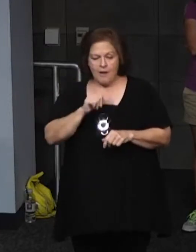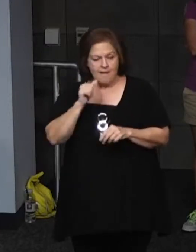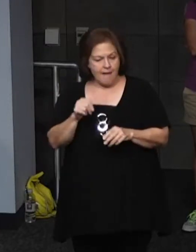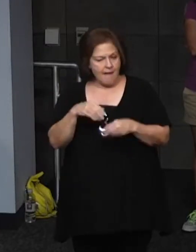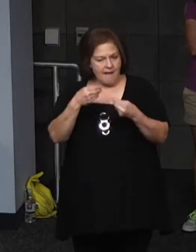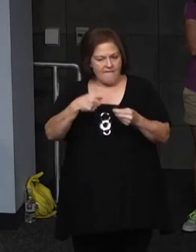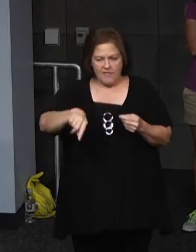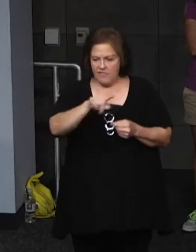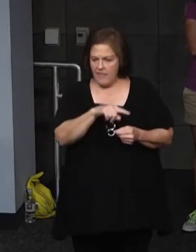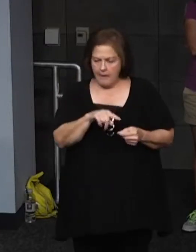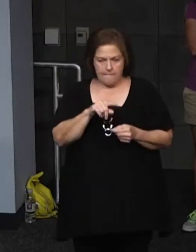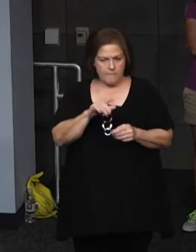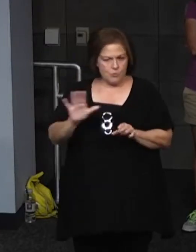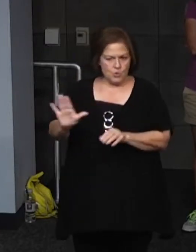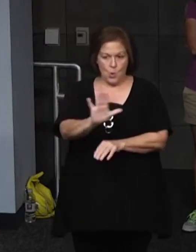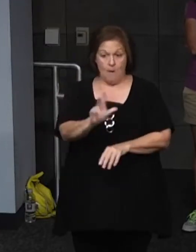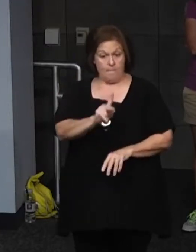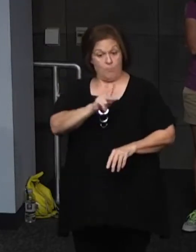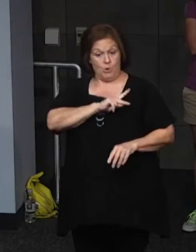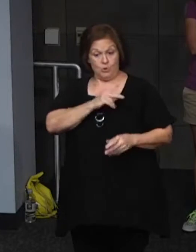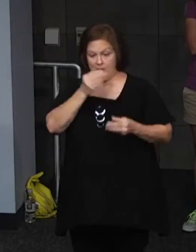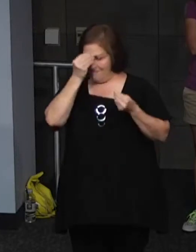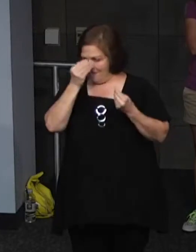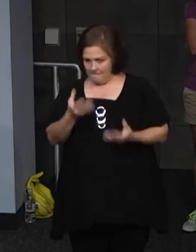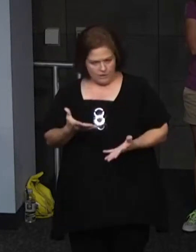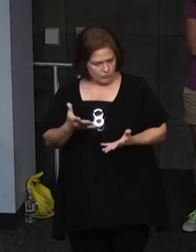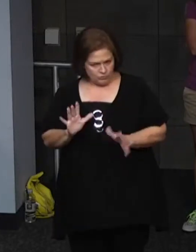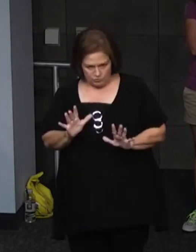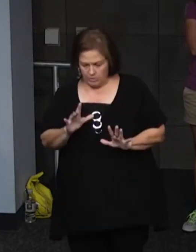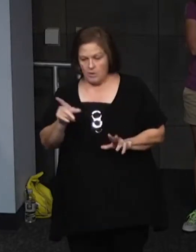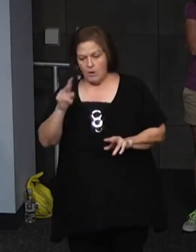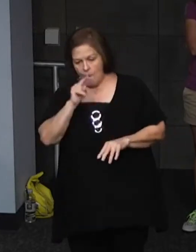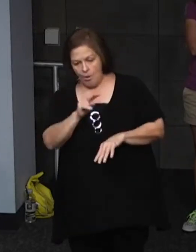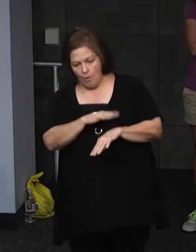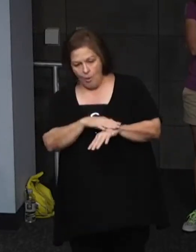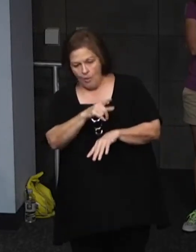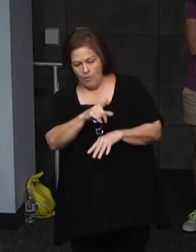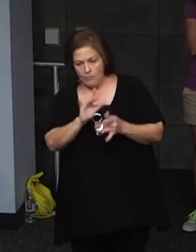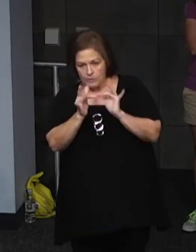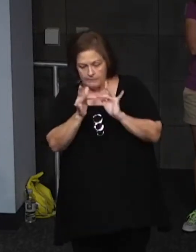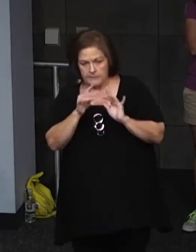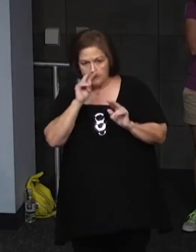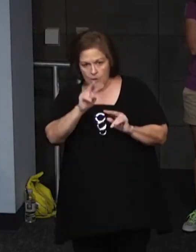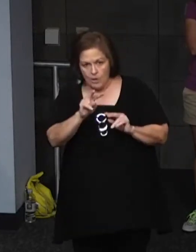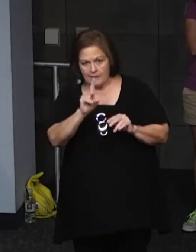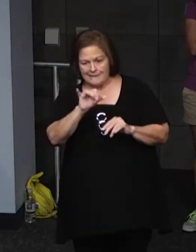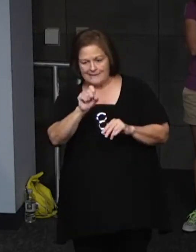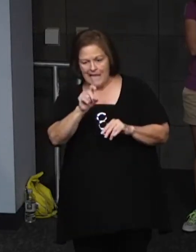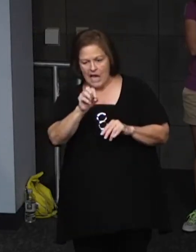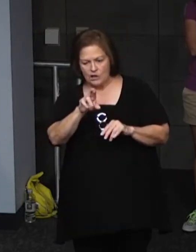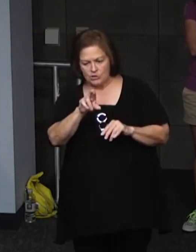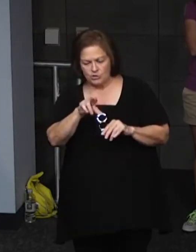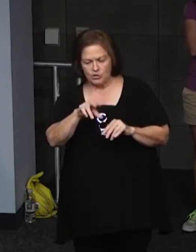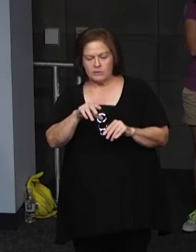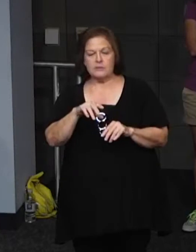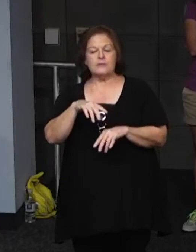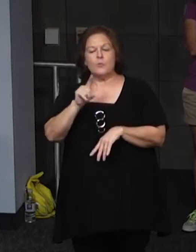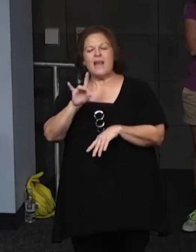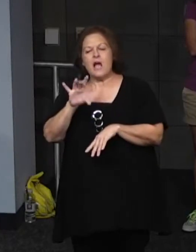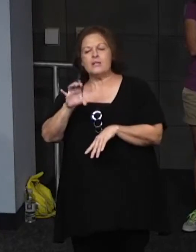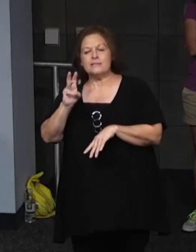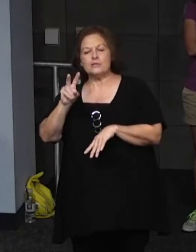the source, unless you know who you're talking to. Be on their official website, disasterassistance.gov or